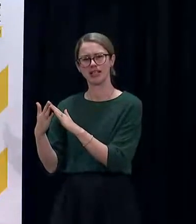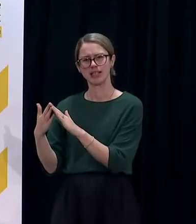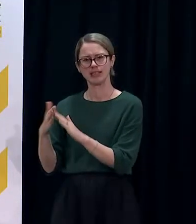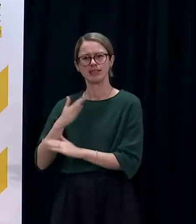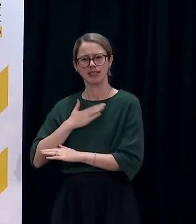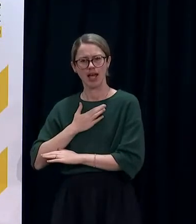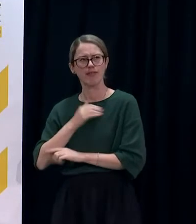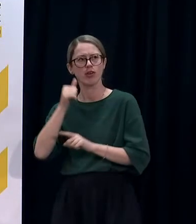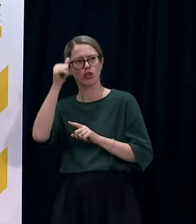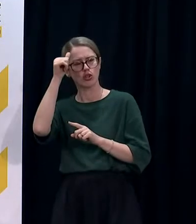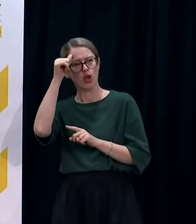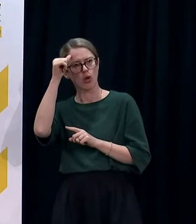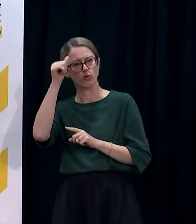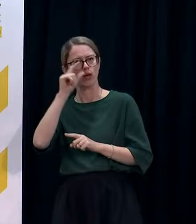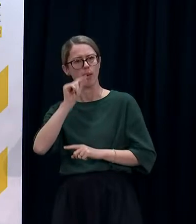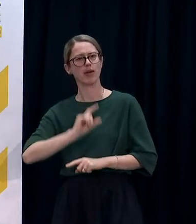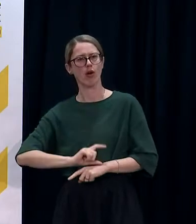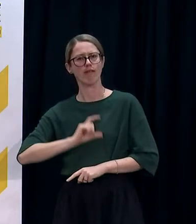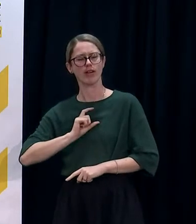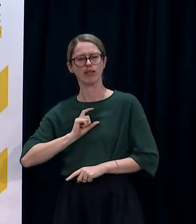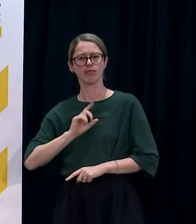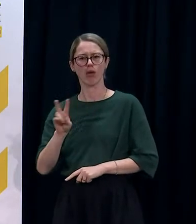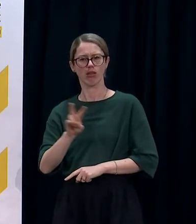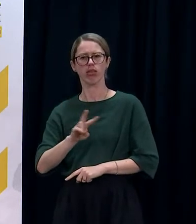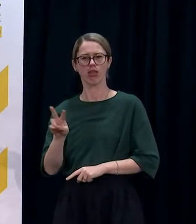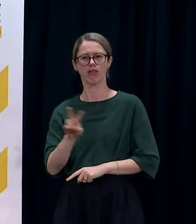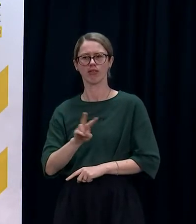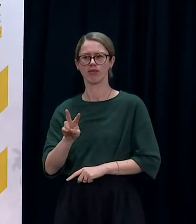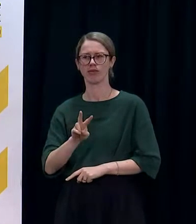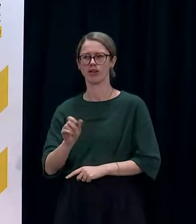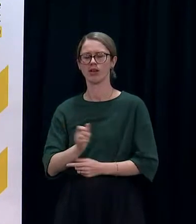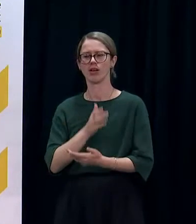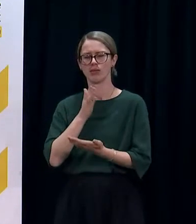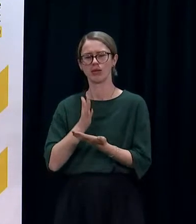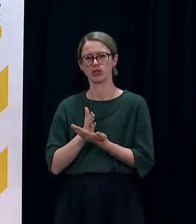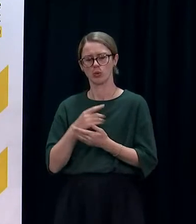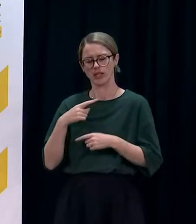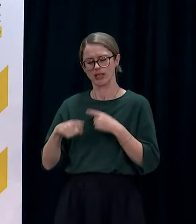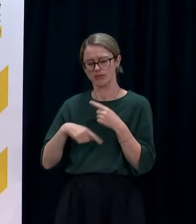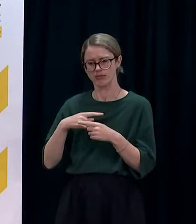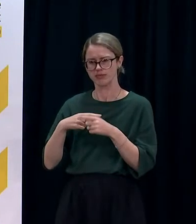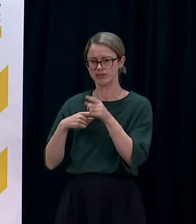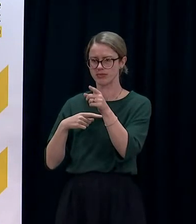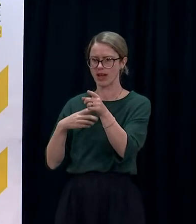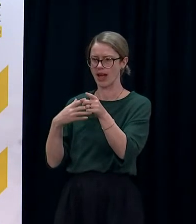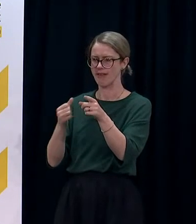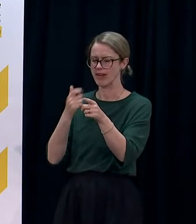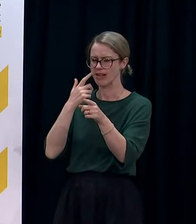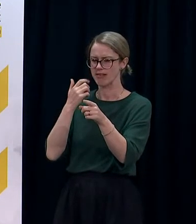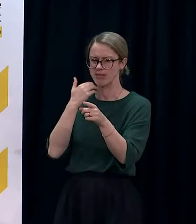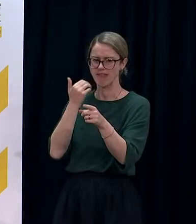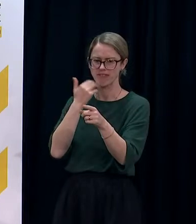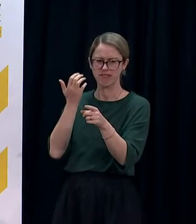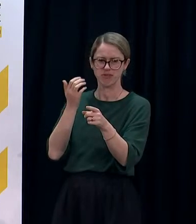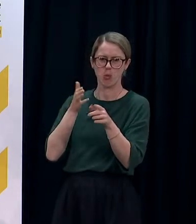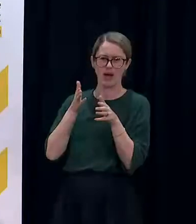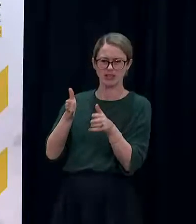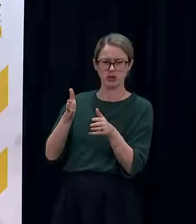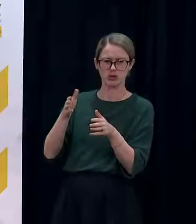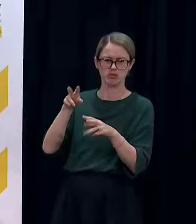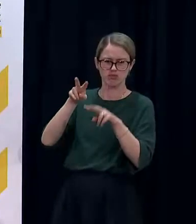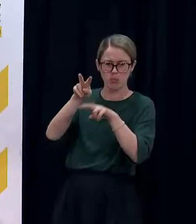that they can have confidence in it. We need to make sure we do everything to continue that confidence. Are there checks and balances in place though? Because it seems